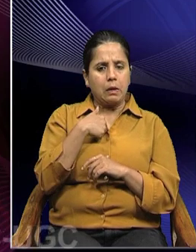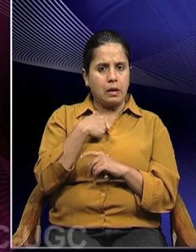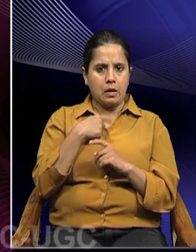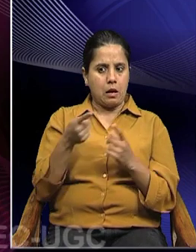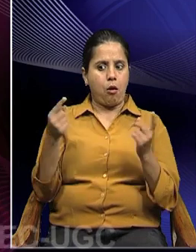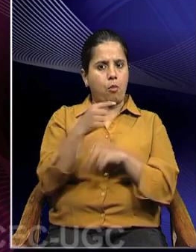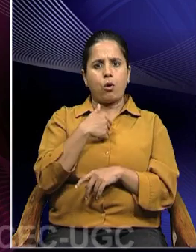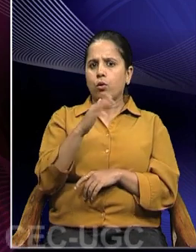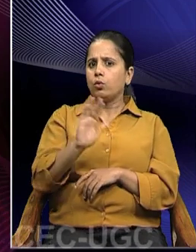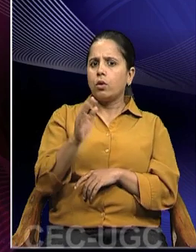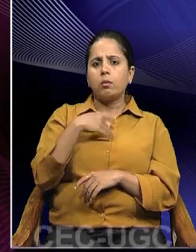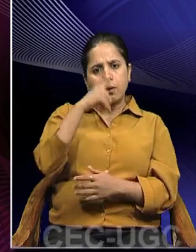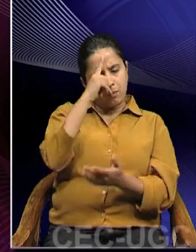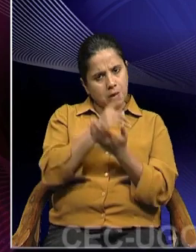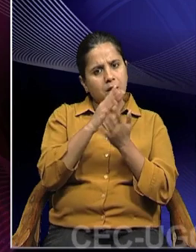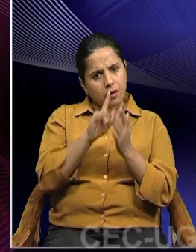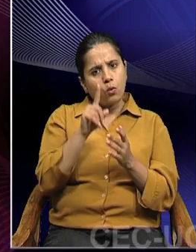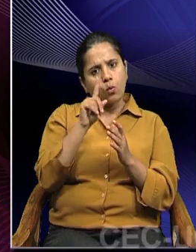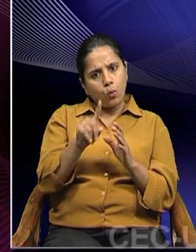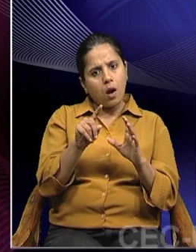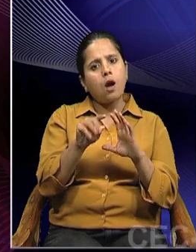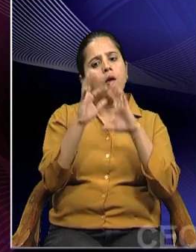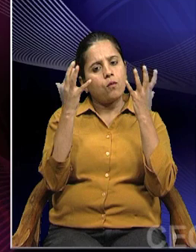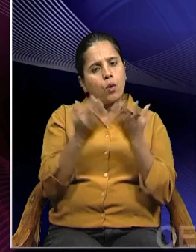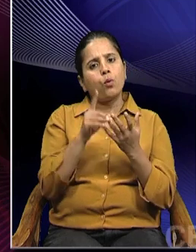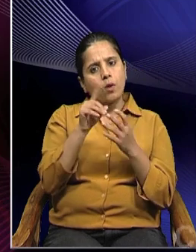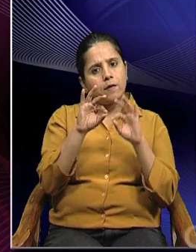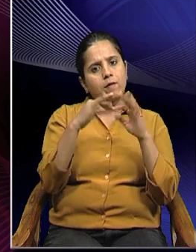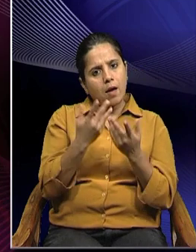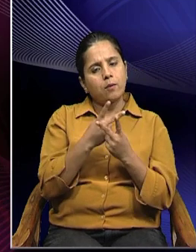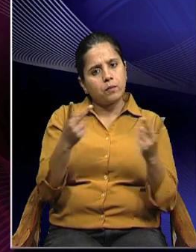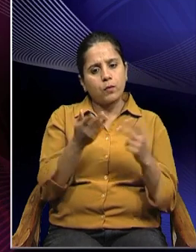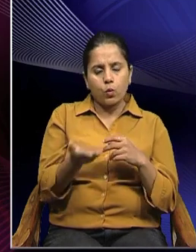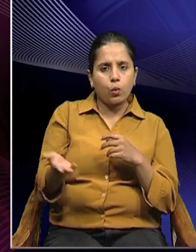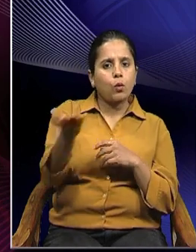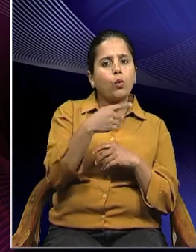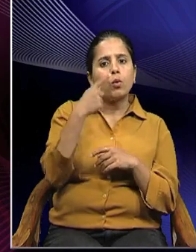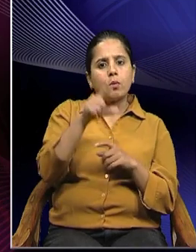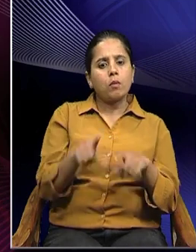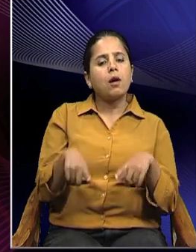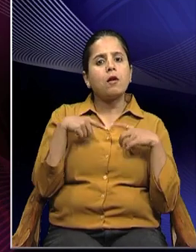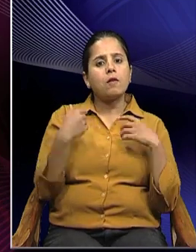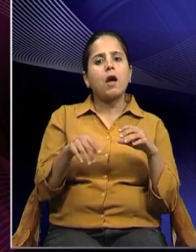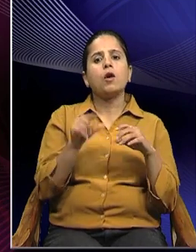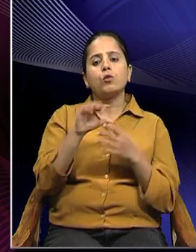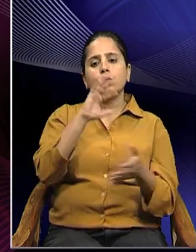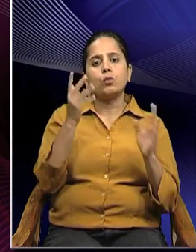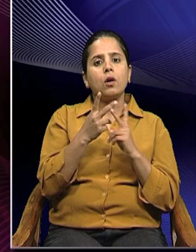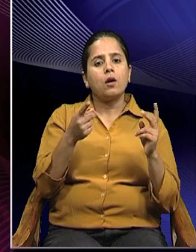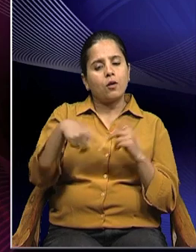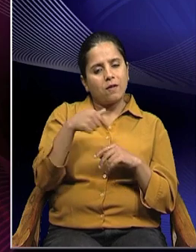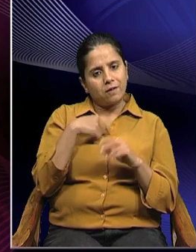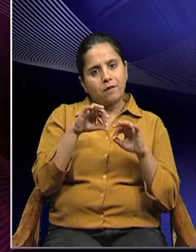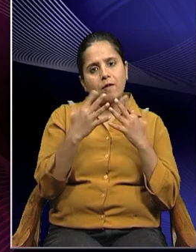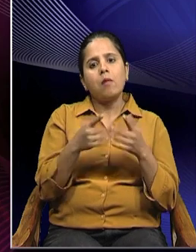that. We believe into Vasudhaiva Kutumbakam. We believe that anybody or everybody who is living in this universe, they are part of our